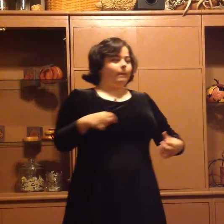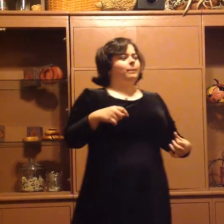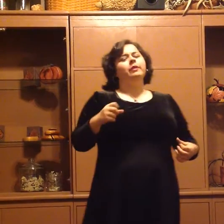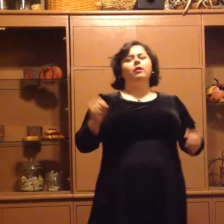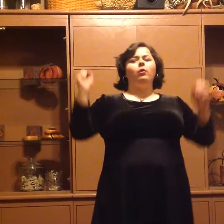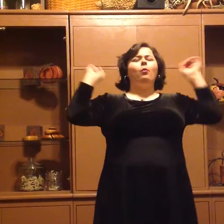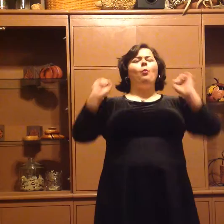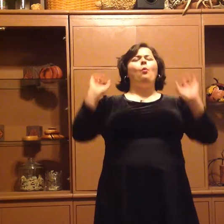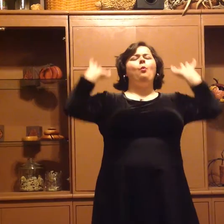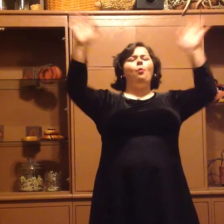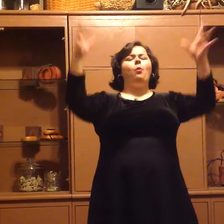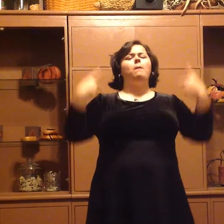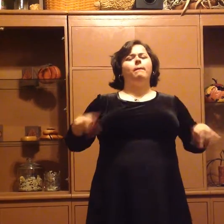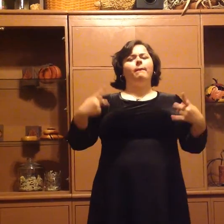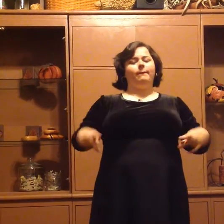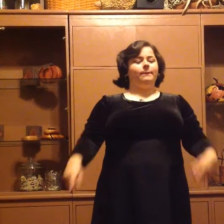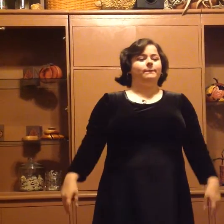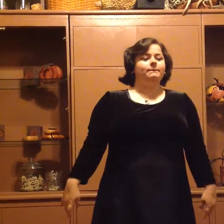a wonderful party.